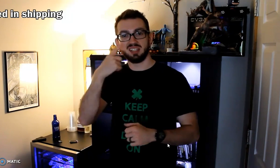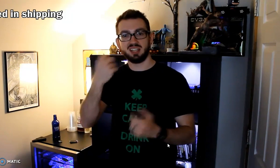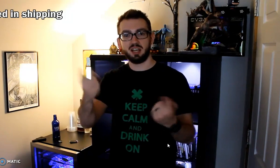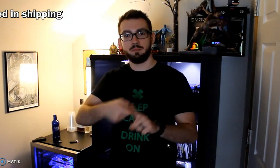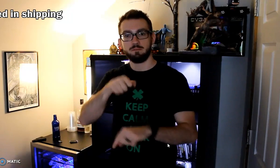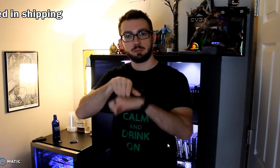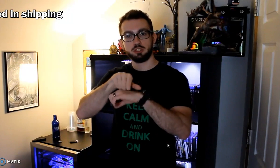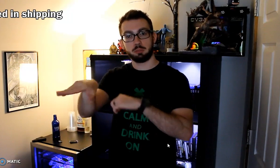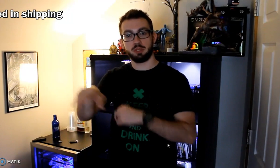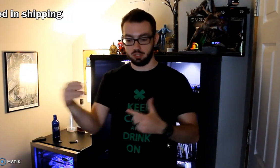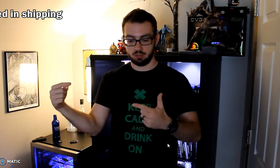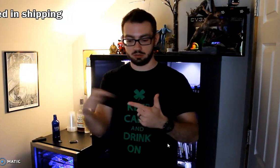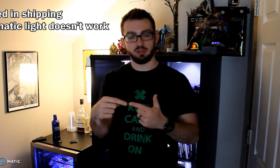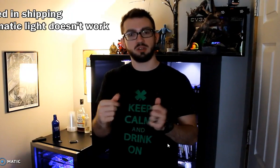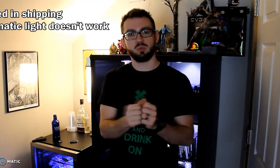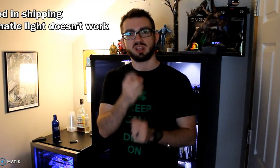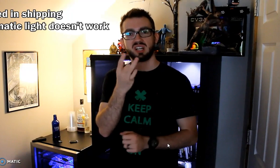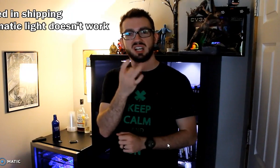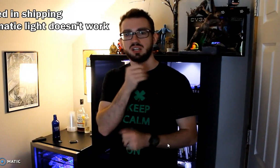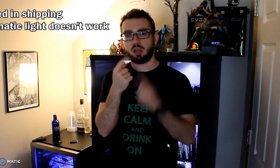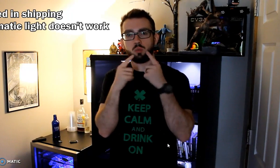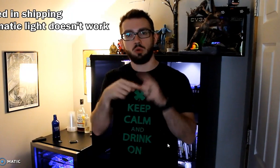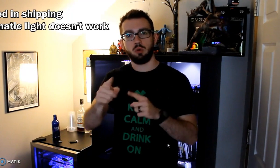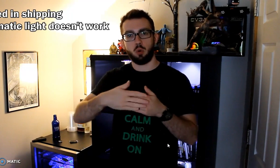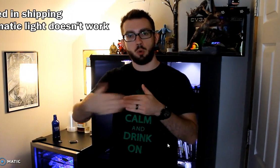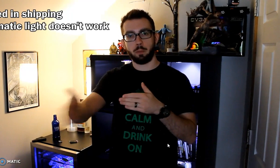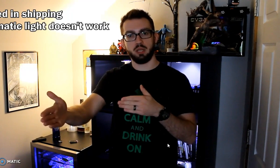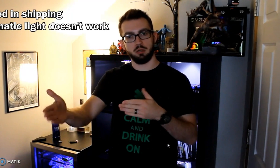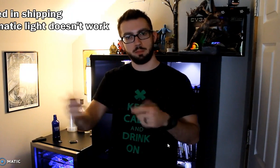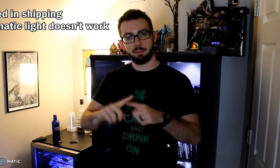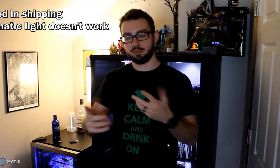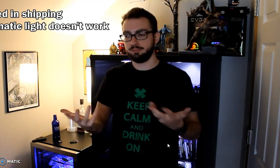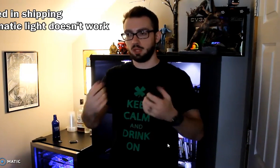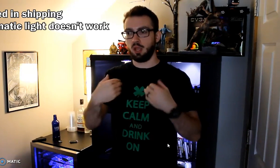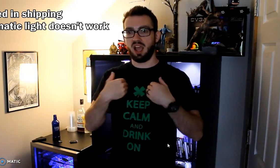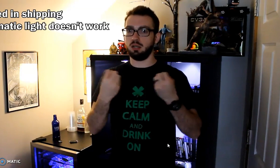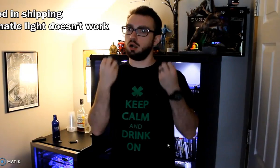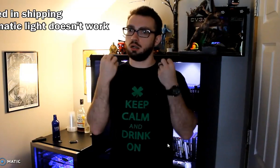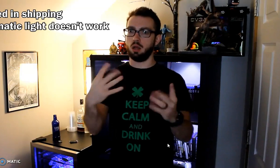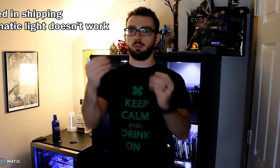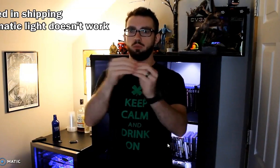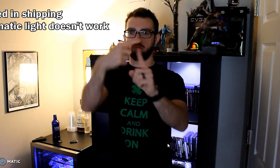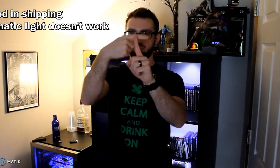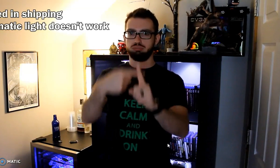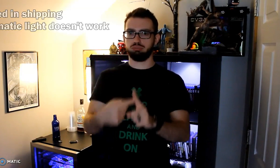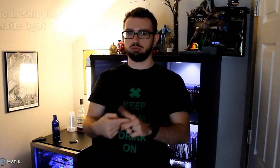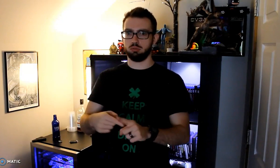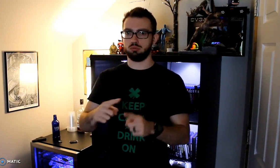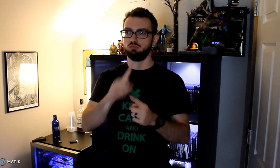So to review, it was dented in shipping. The automatic light does not work when you open the door. It has a lot